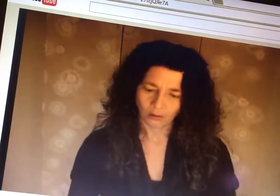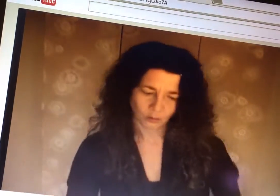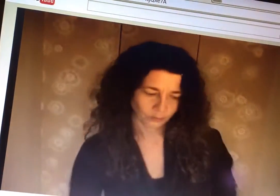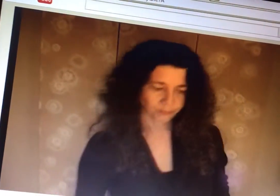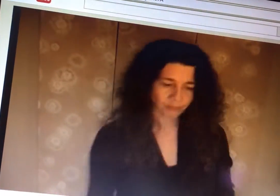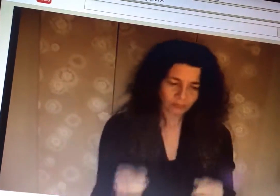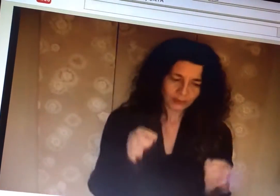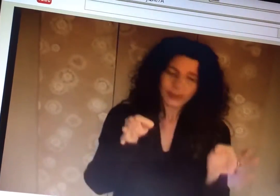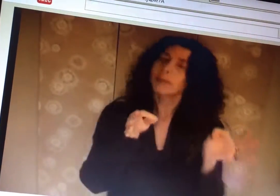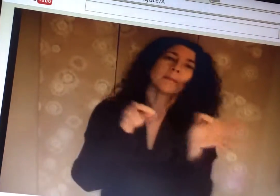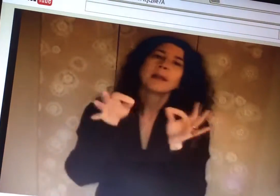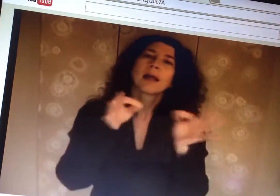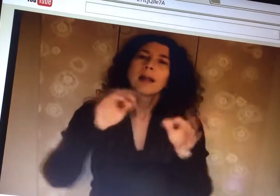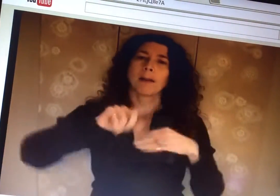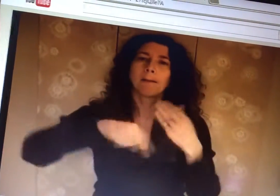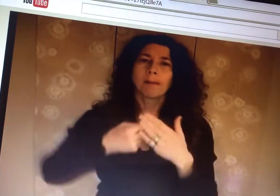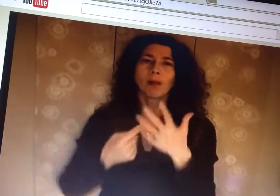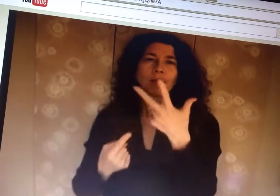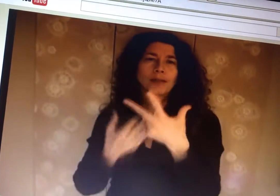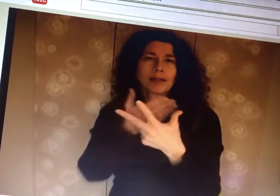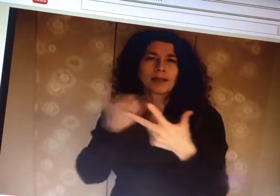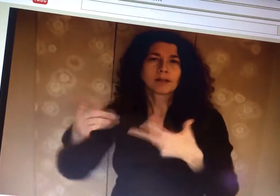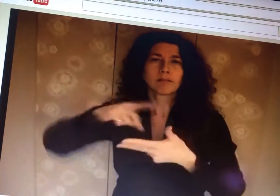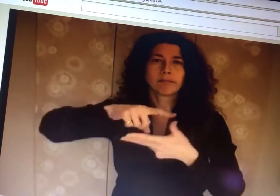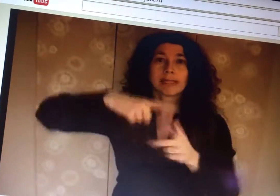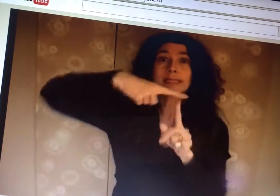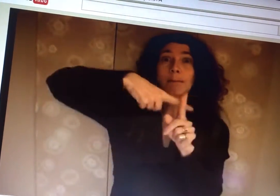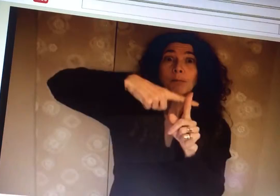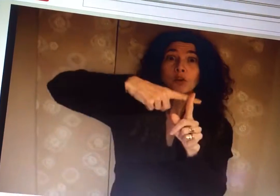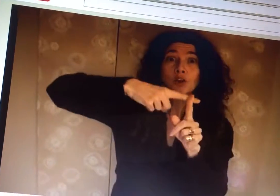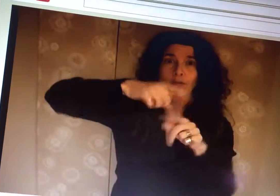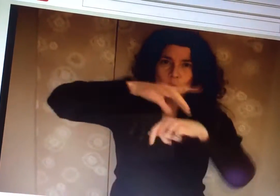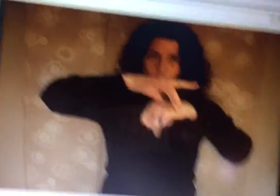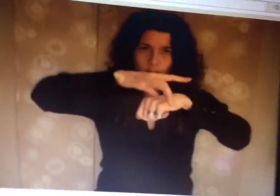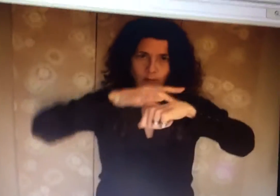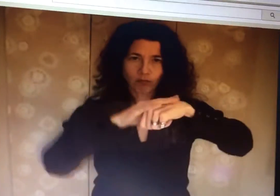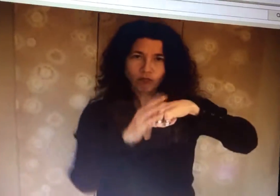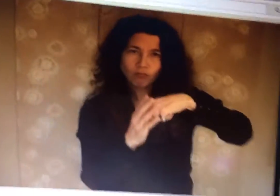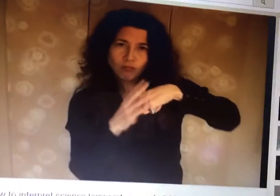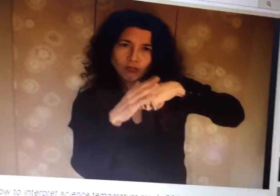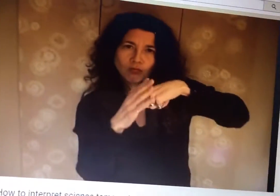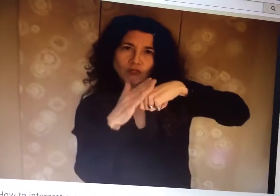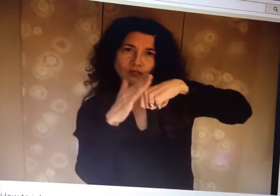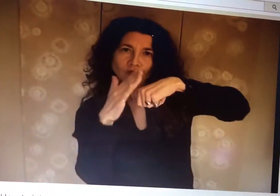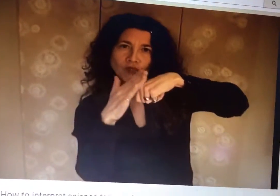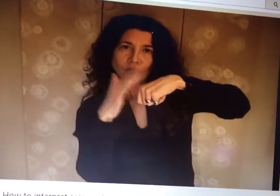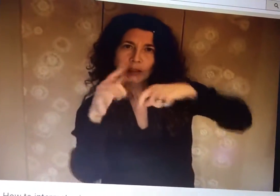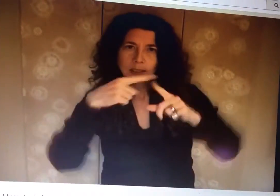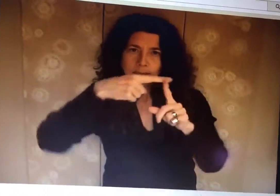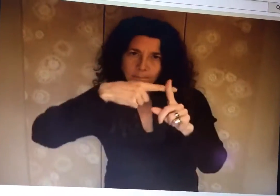different items we're tracking in the graph. The first thing is the temperature of the Earth itself.